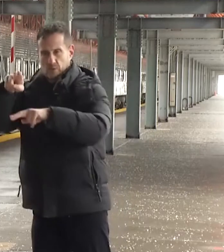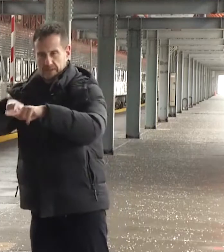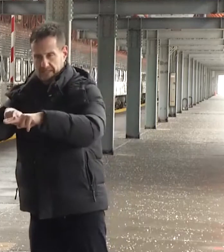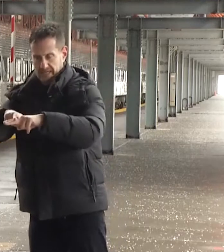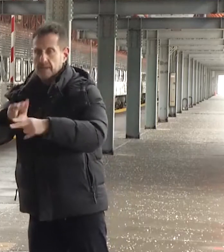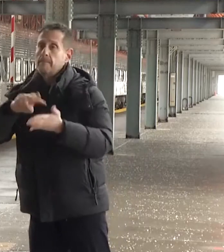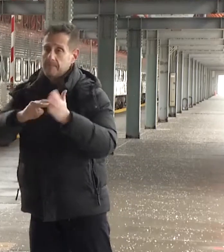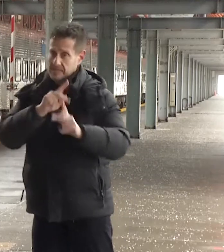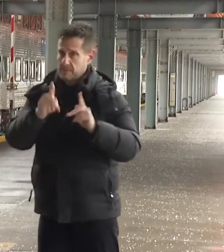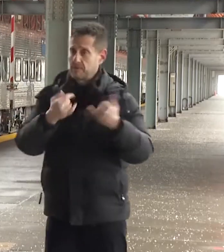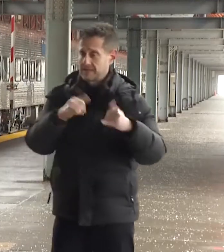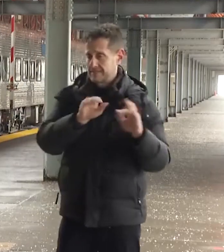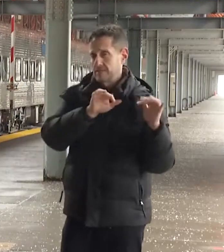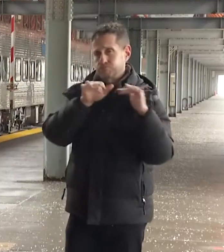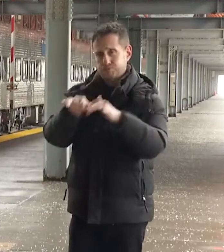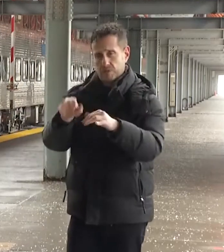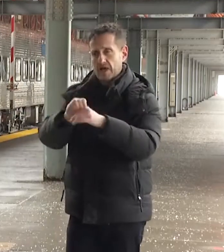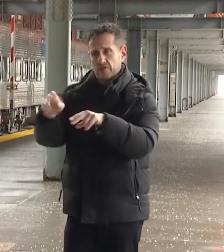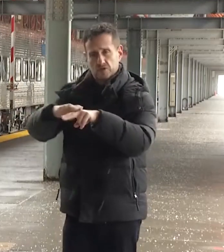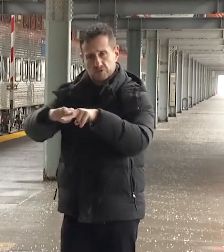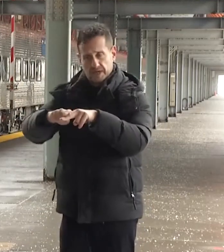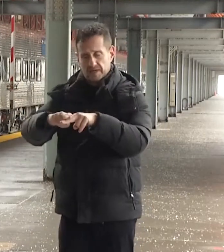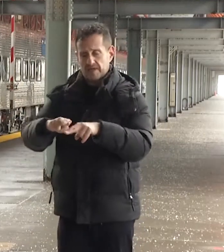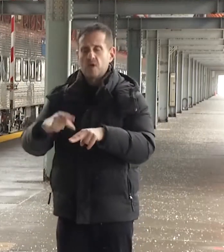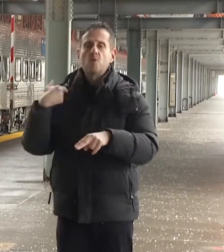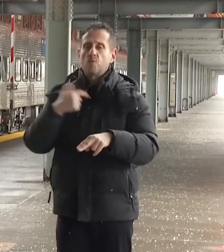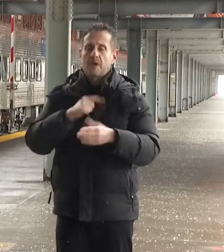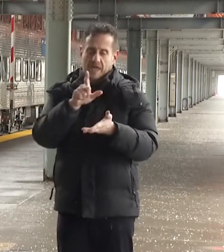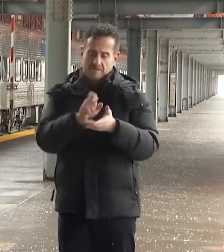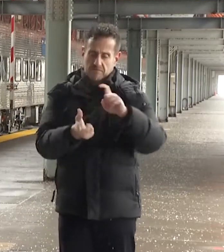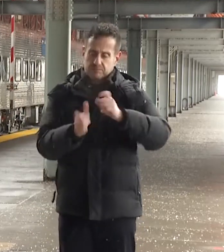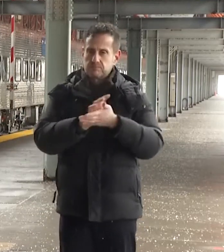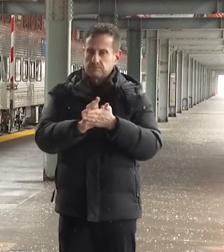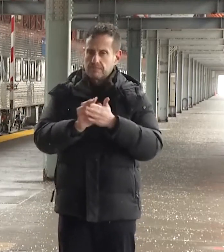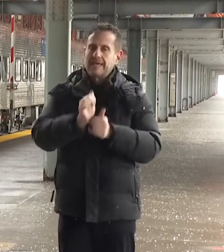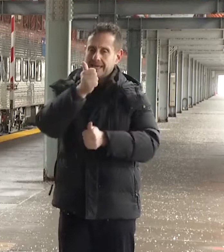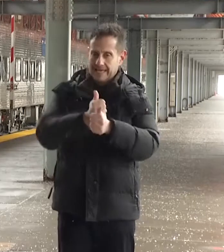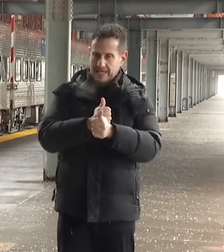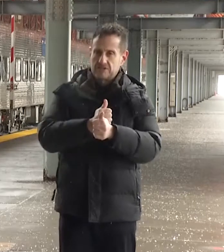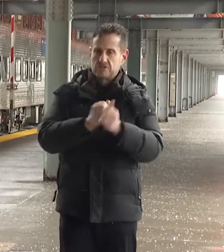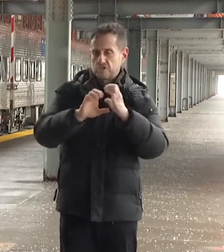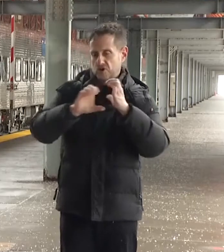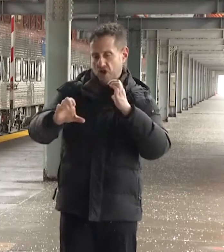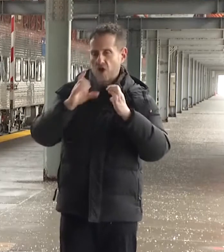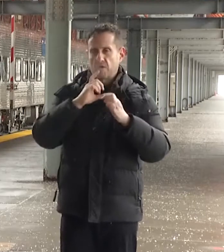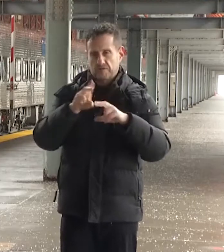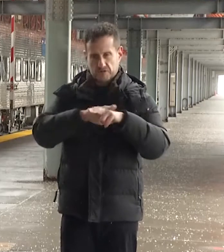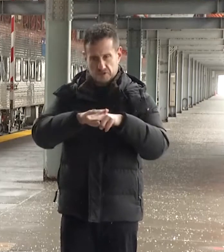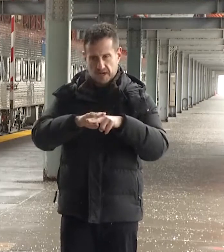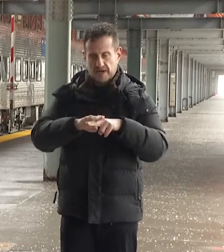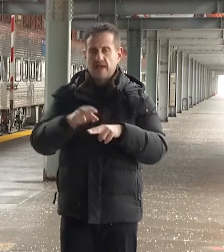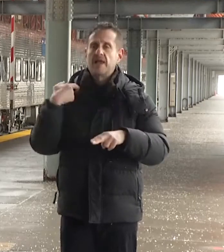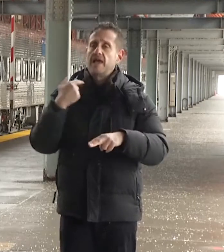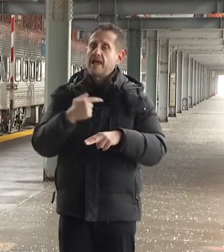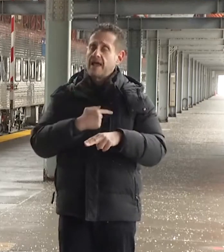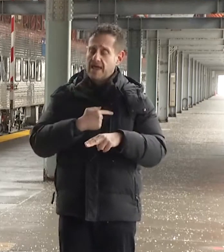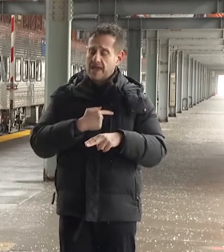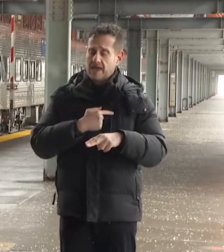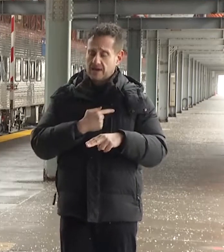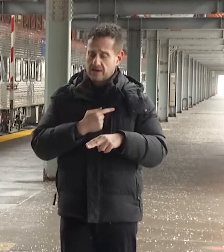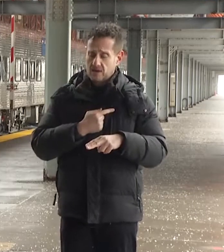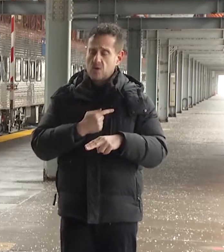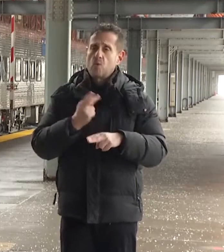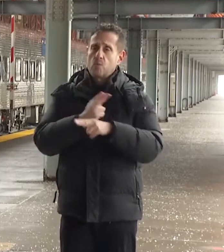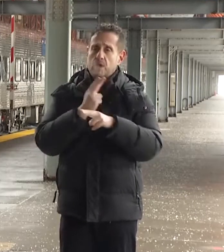trains. It's because that we have hand sanitizers now in every car. And it's because we use hospital-grade